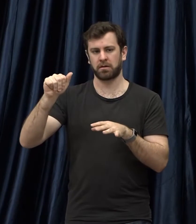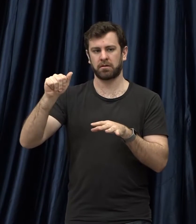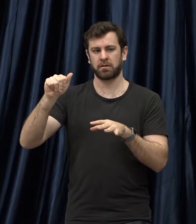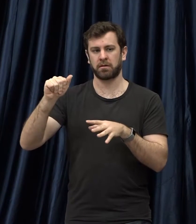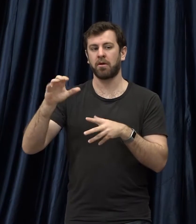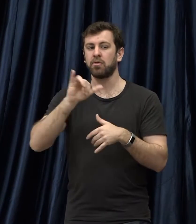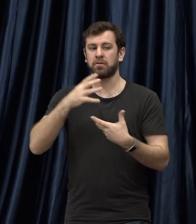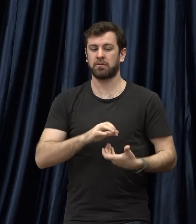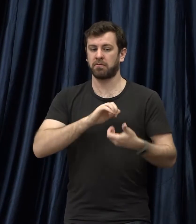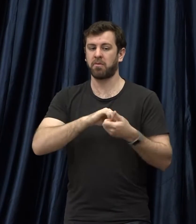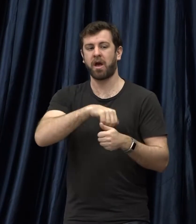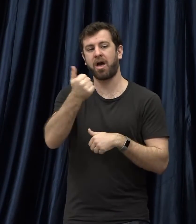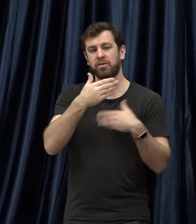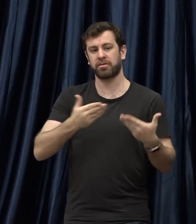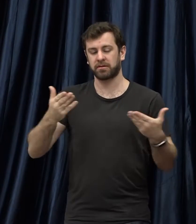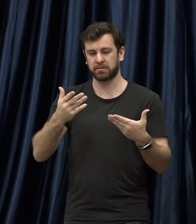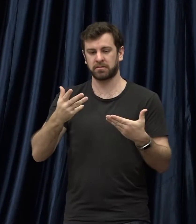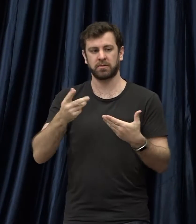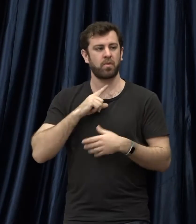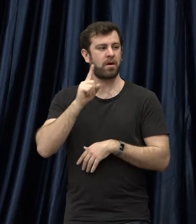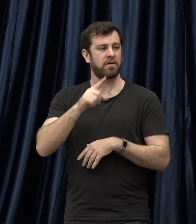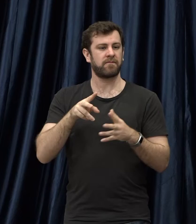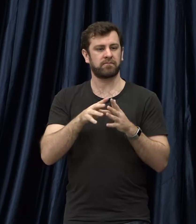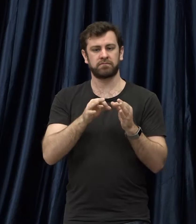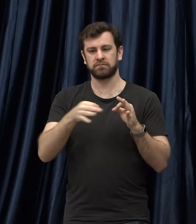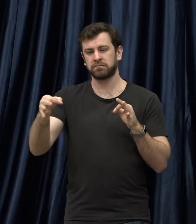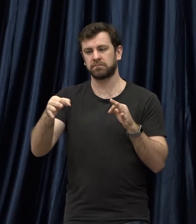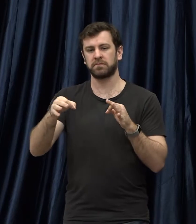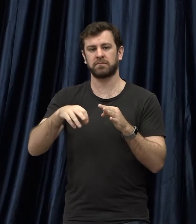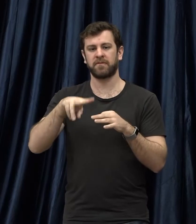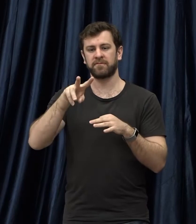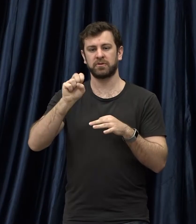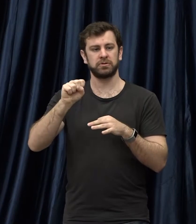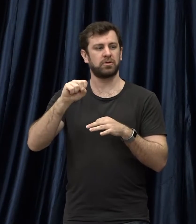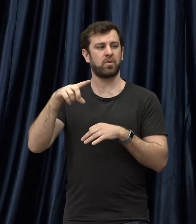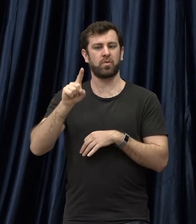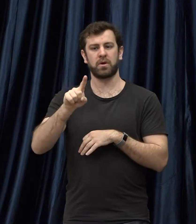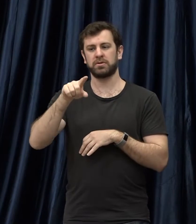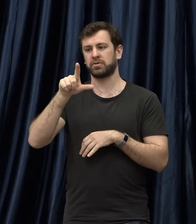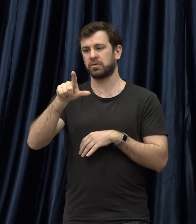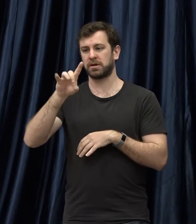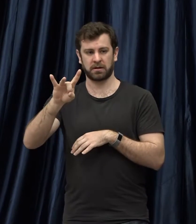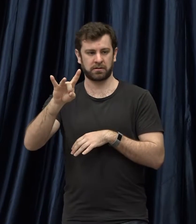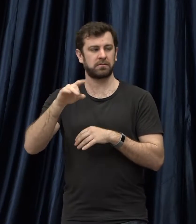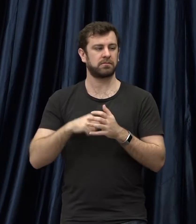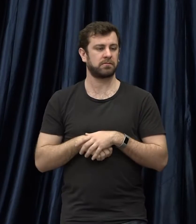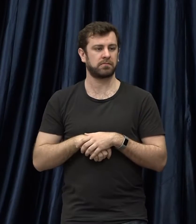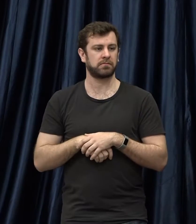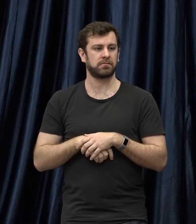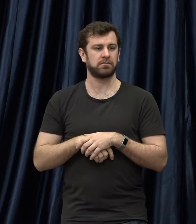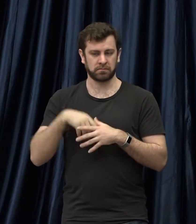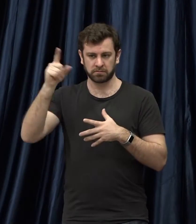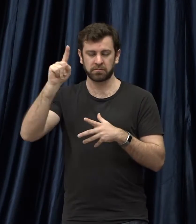Surah Al-Nahl, verse 128, Allah tells us that verily Allah is with those who